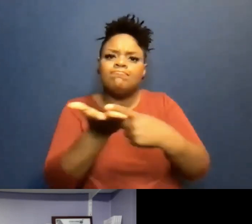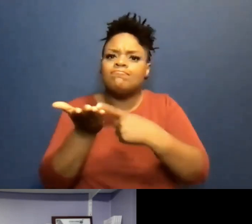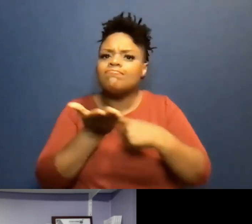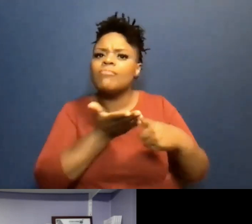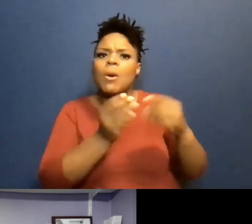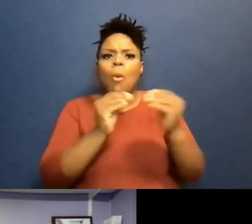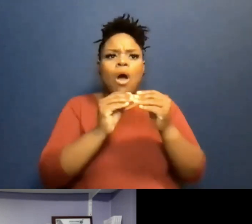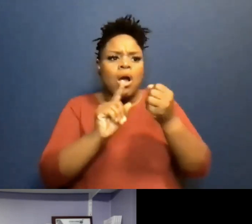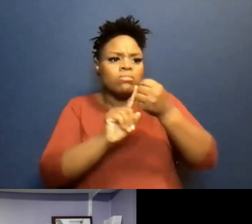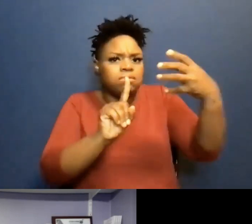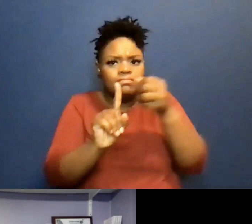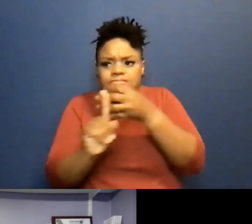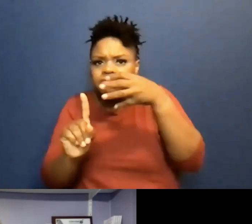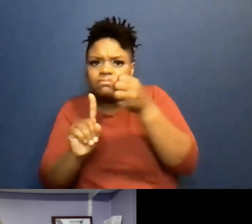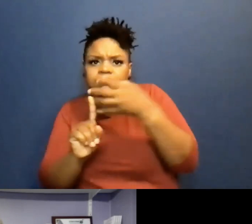would come out of.